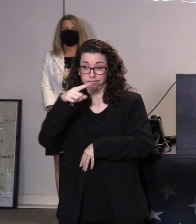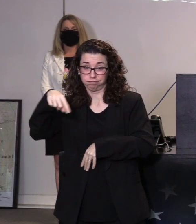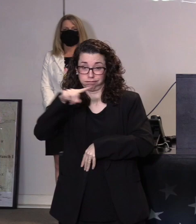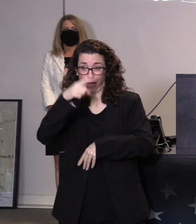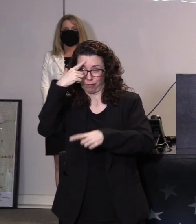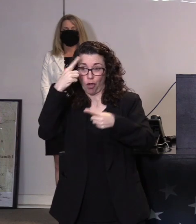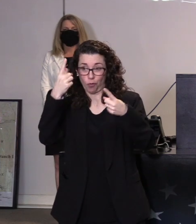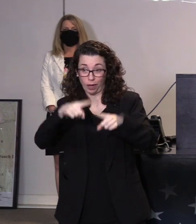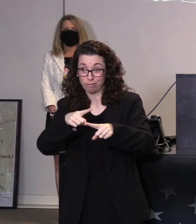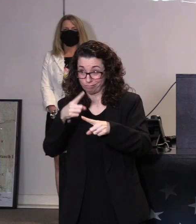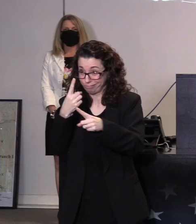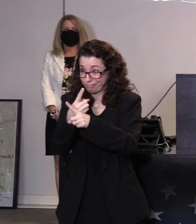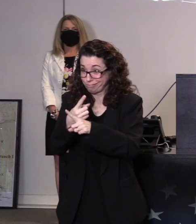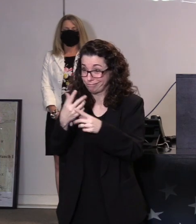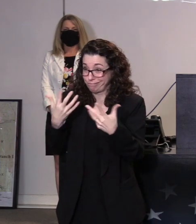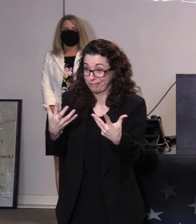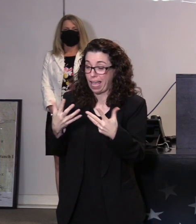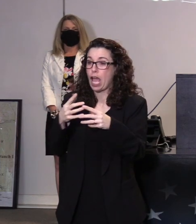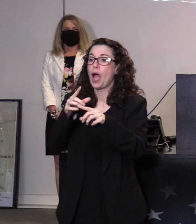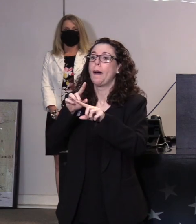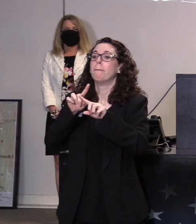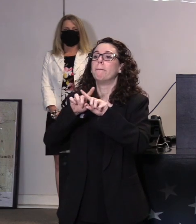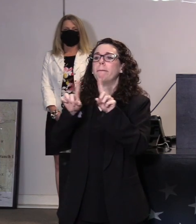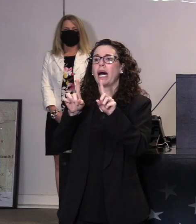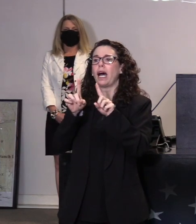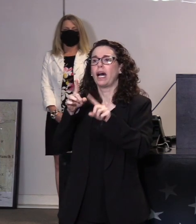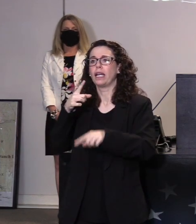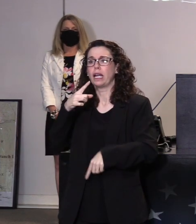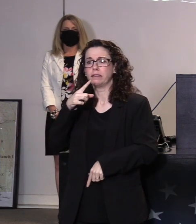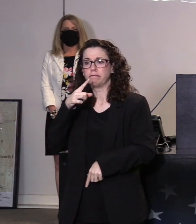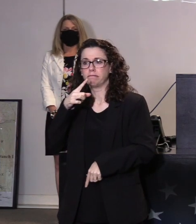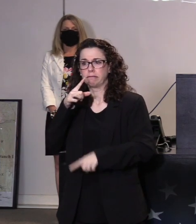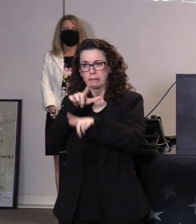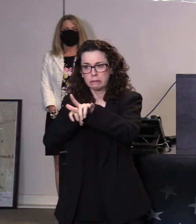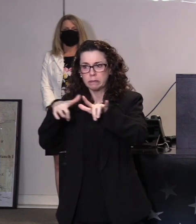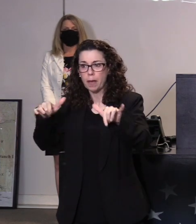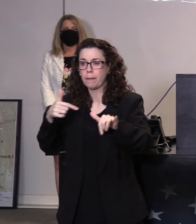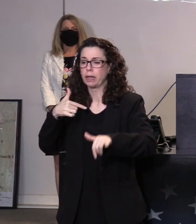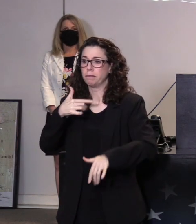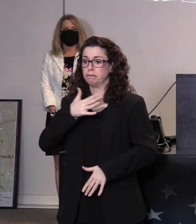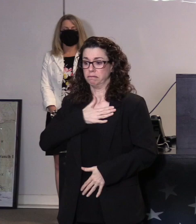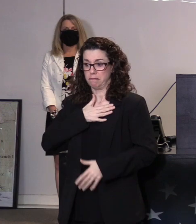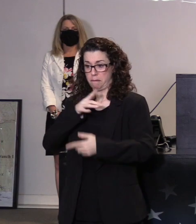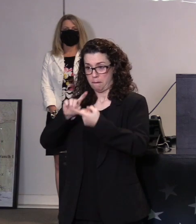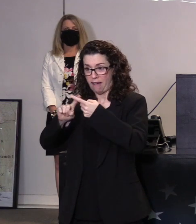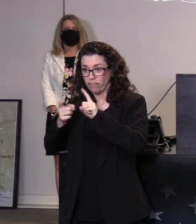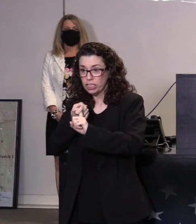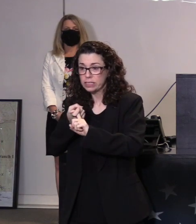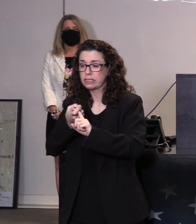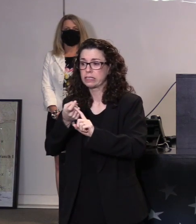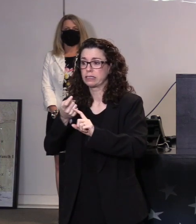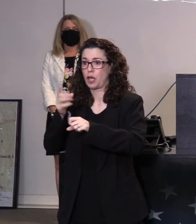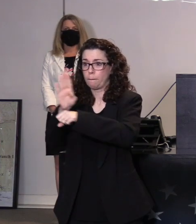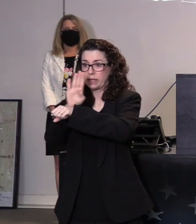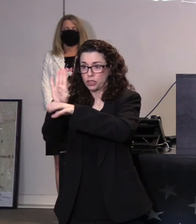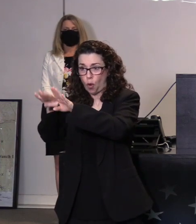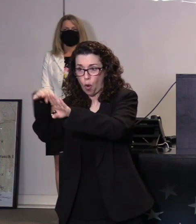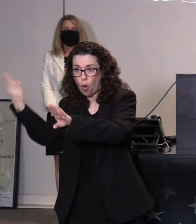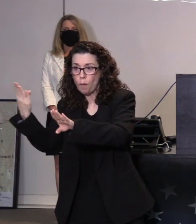way. We do, however, care very deeply that our friends get to keep their businesses